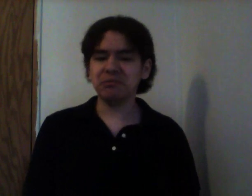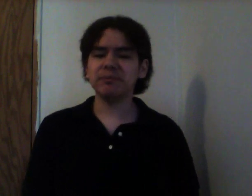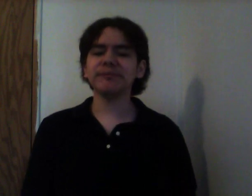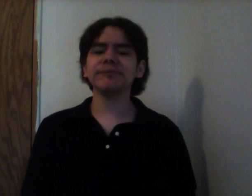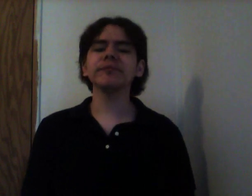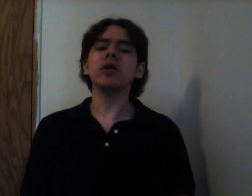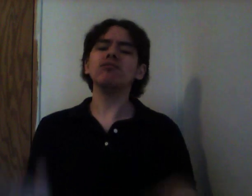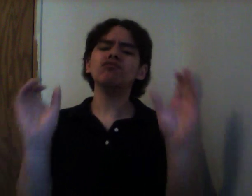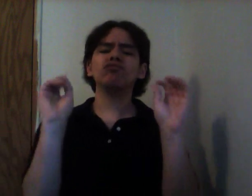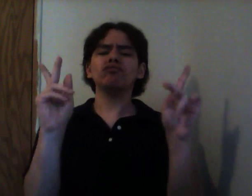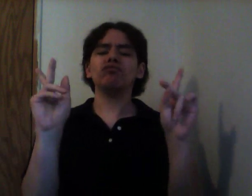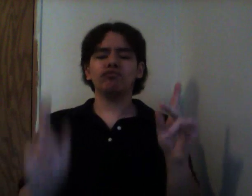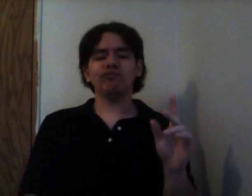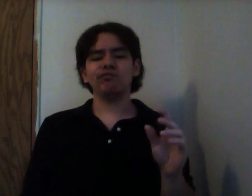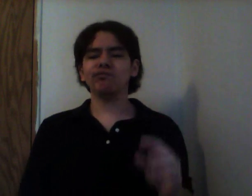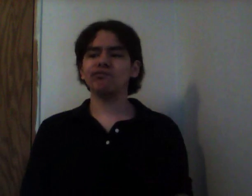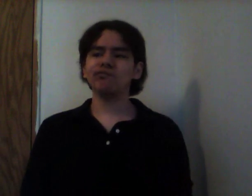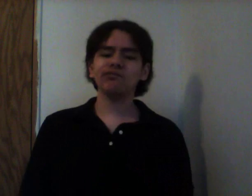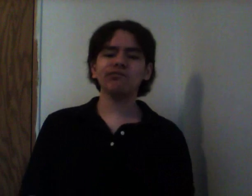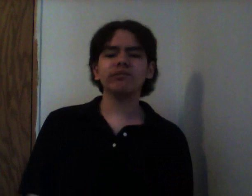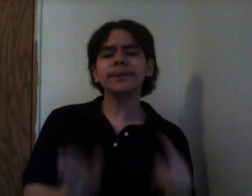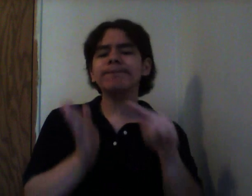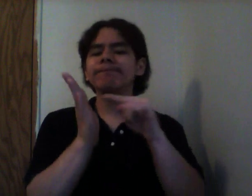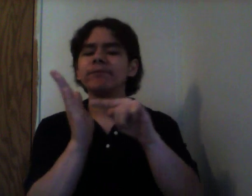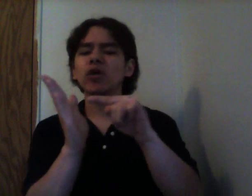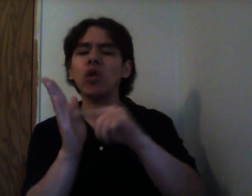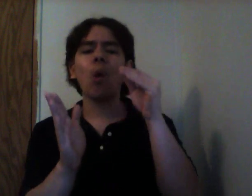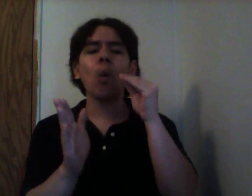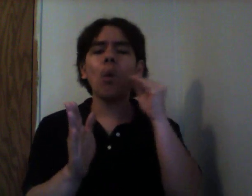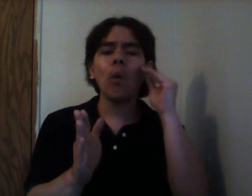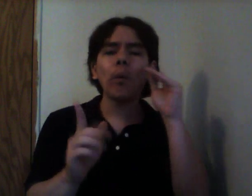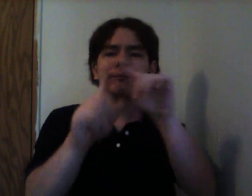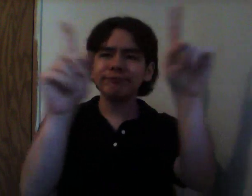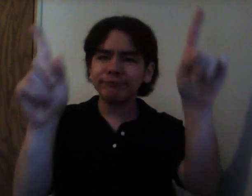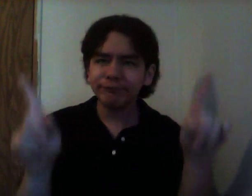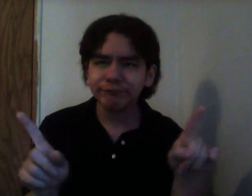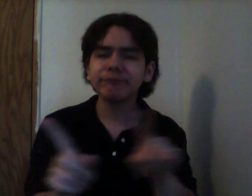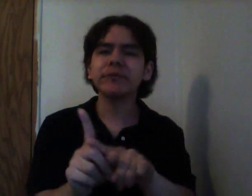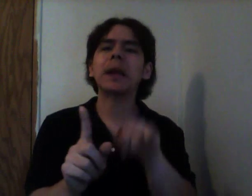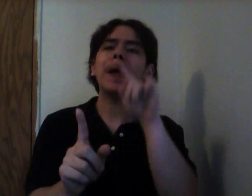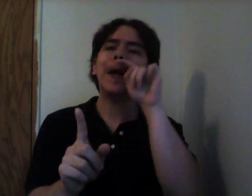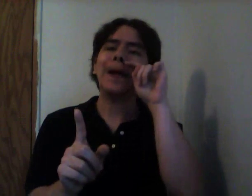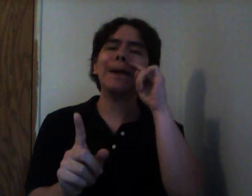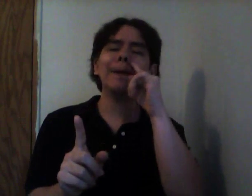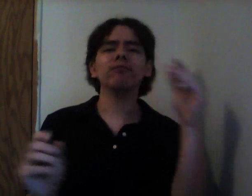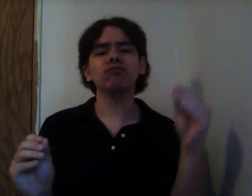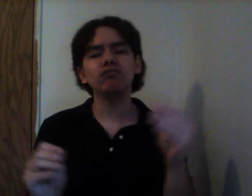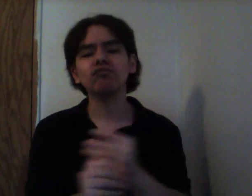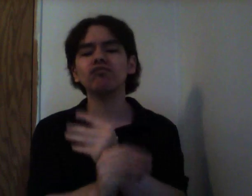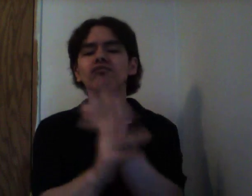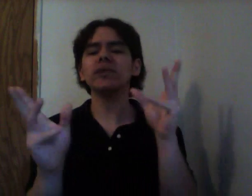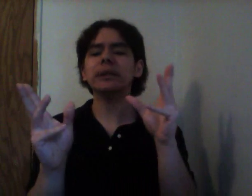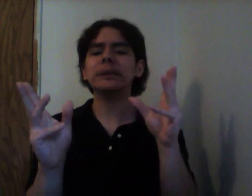have, let me show you the home screen here. Essentially, similar to Lang8,